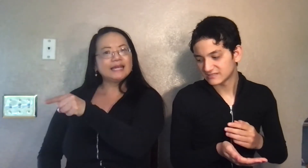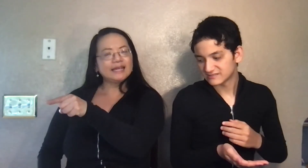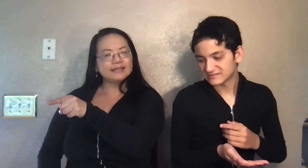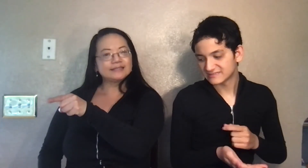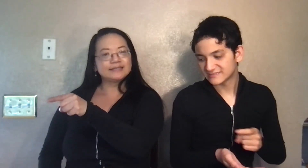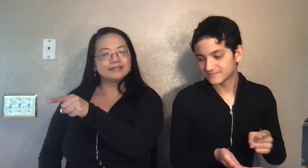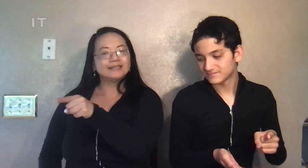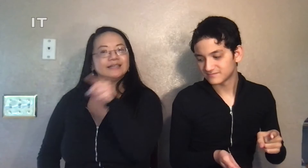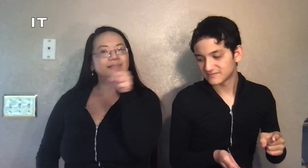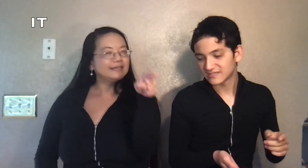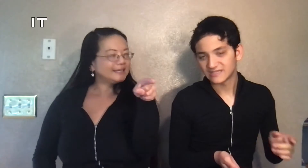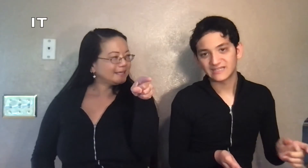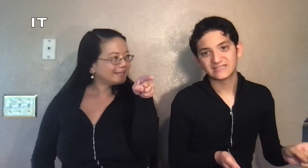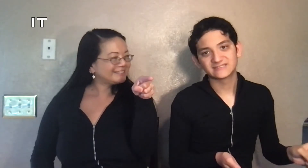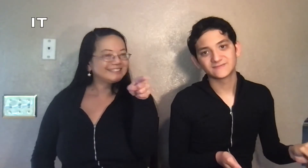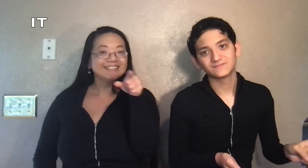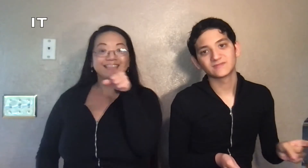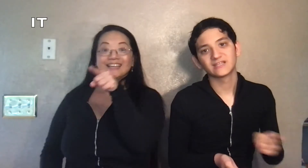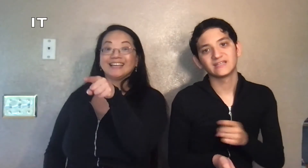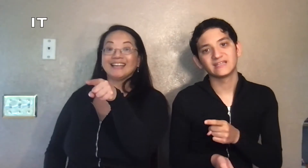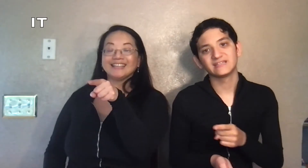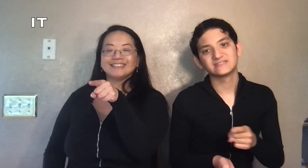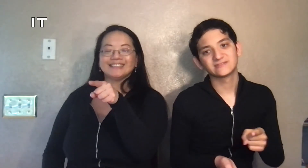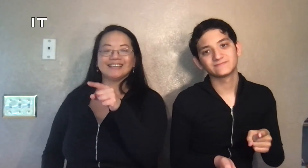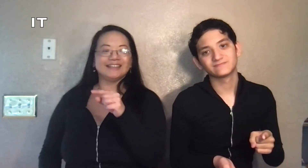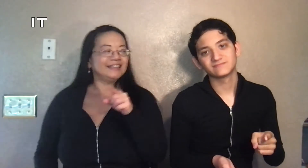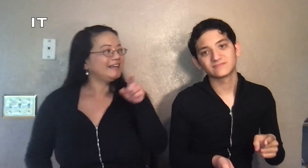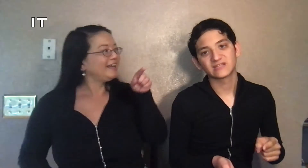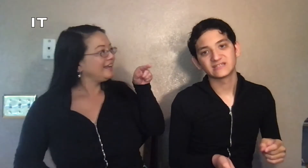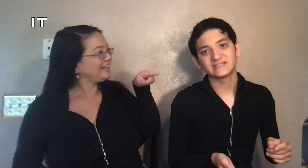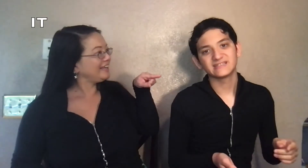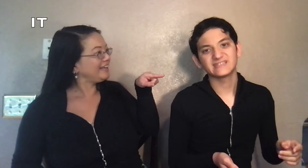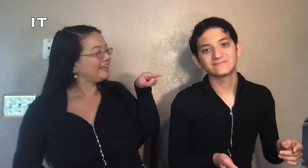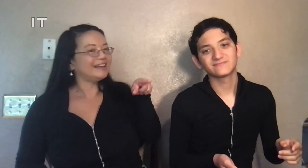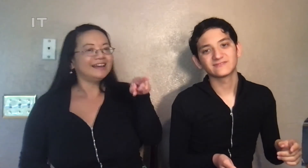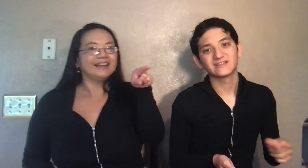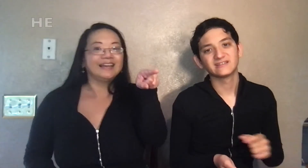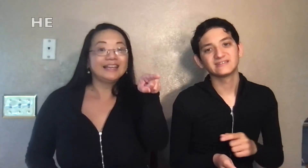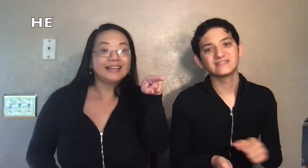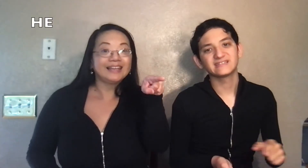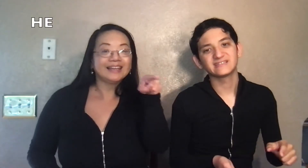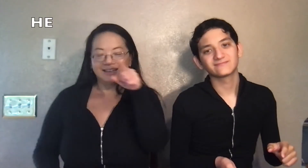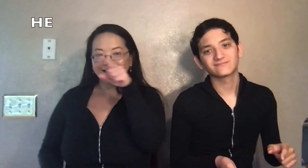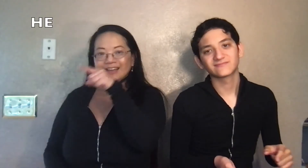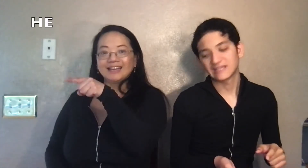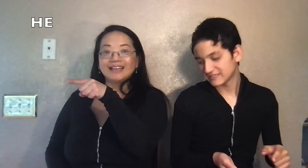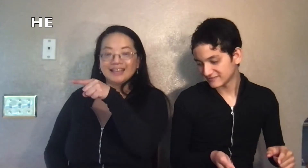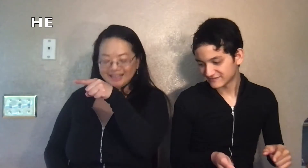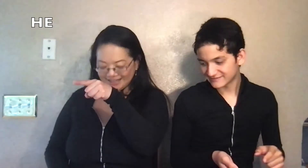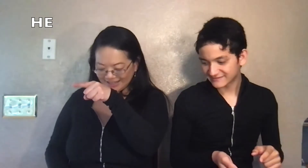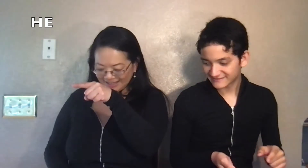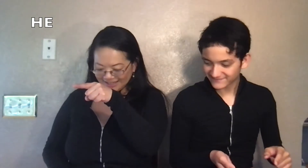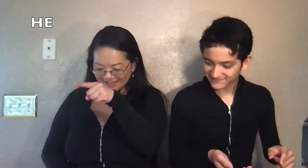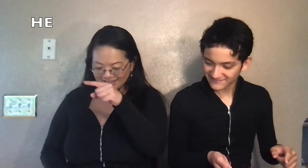It. It. It. It. And then he. He. He. And